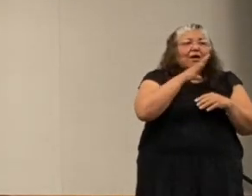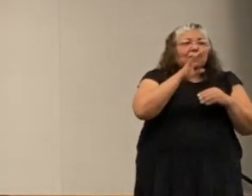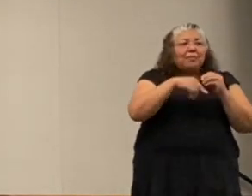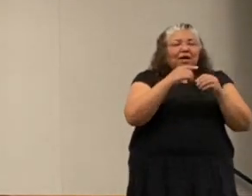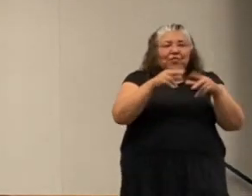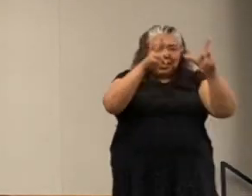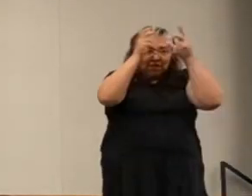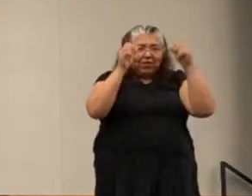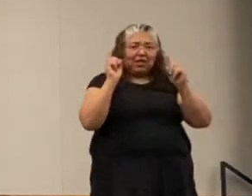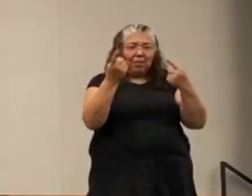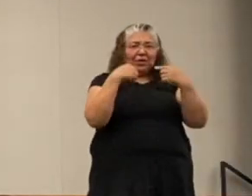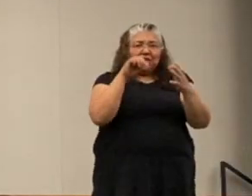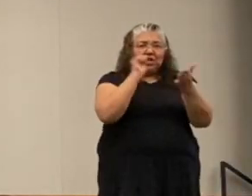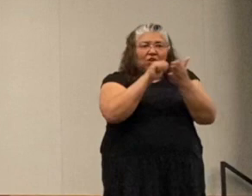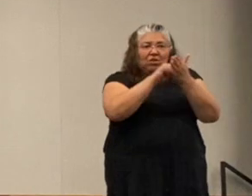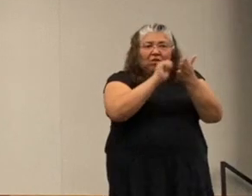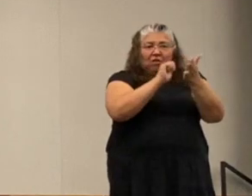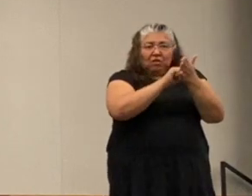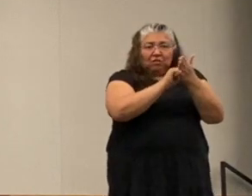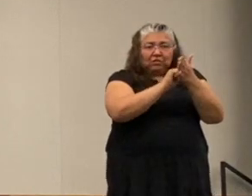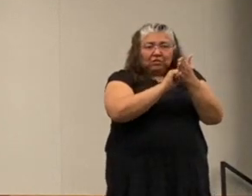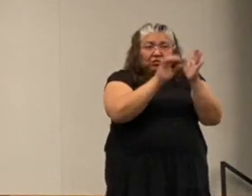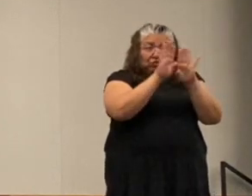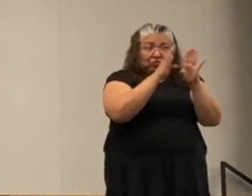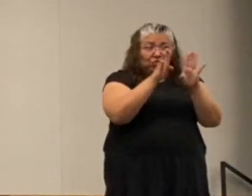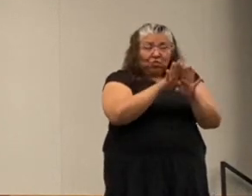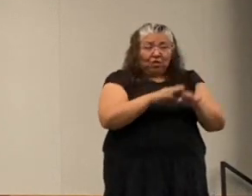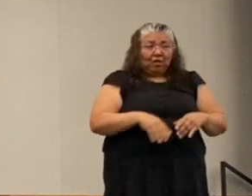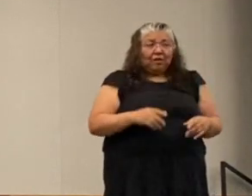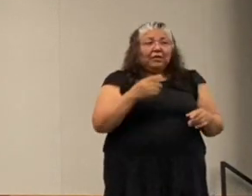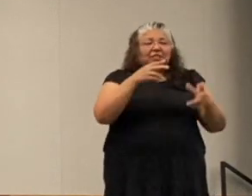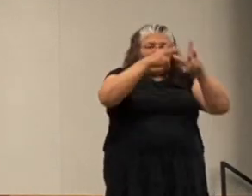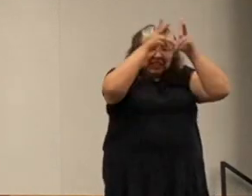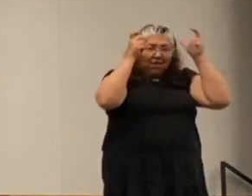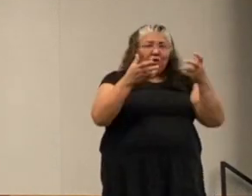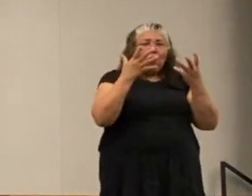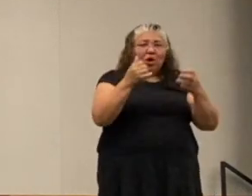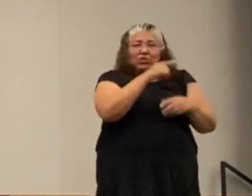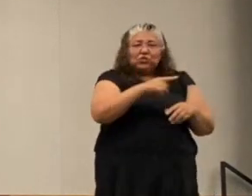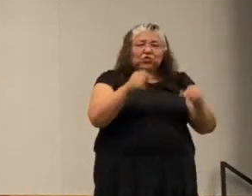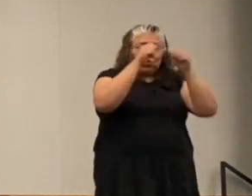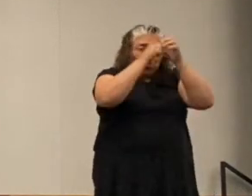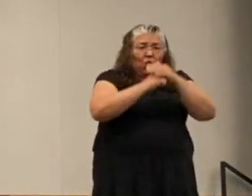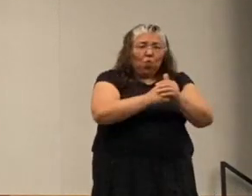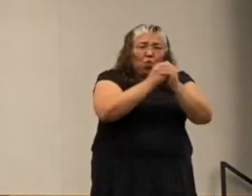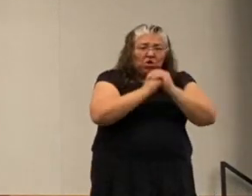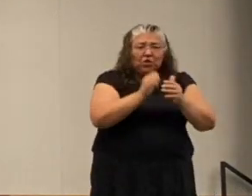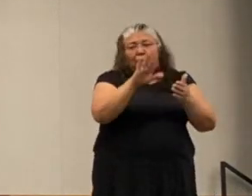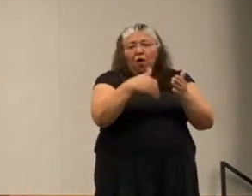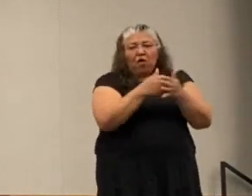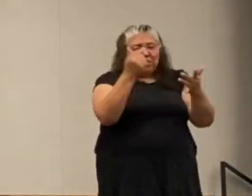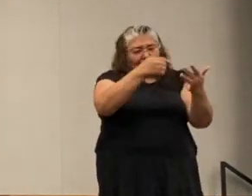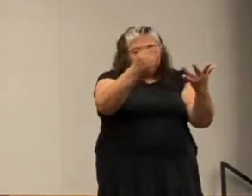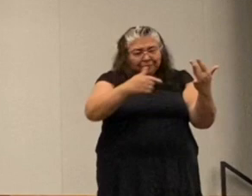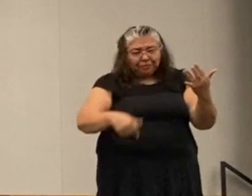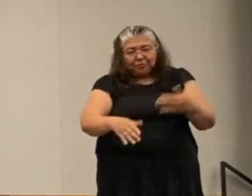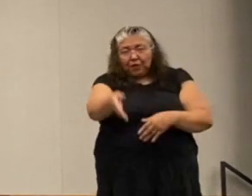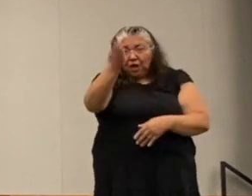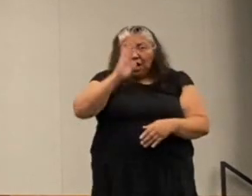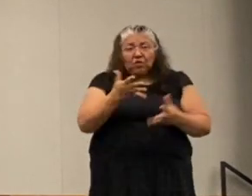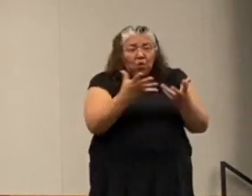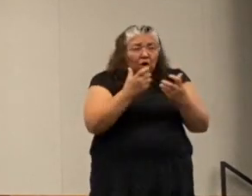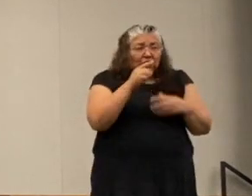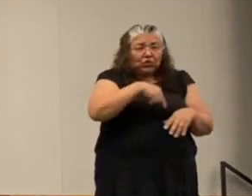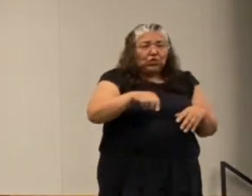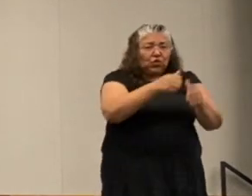the devil coming knocking on your door, right? The devil wants you to worship all those other gods. He wants